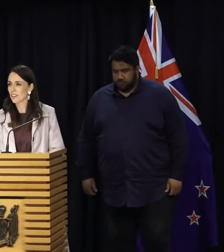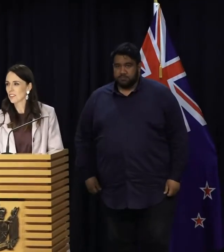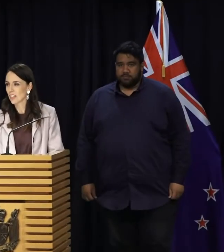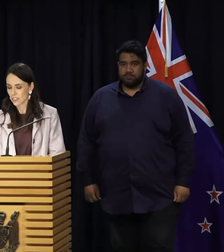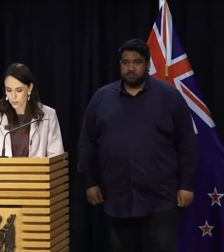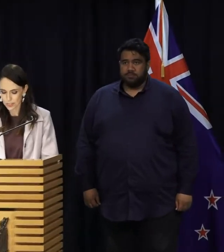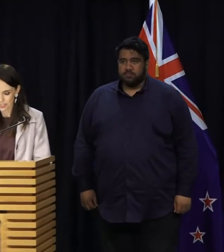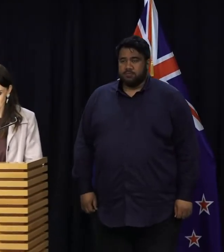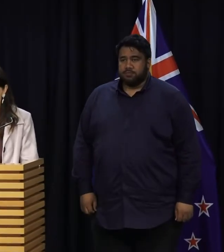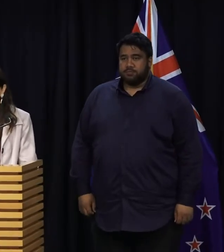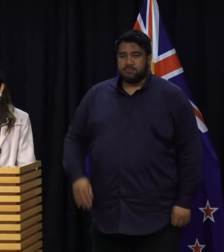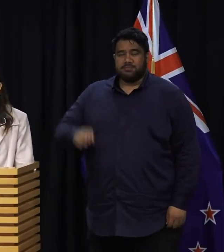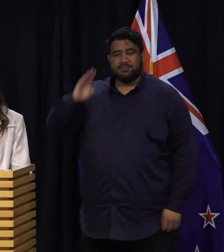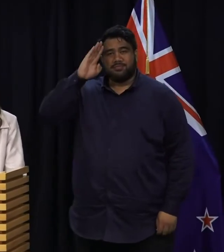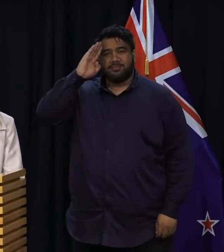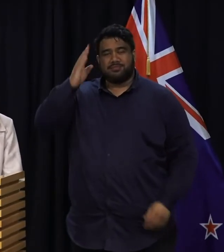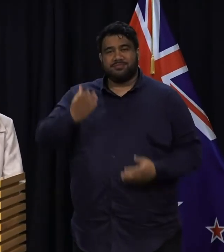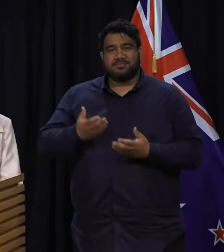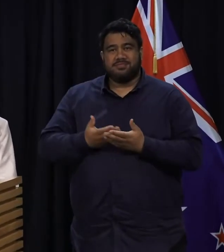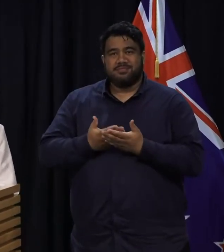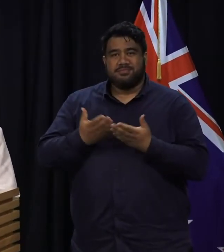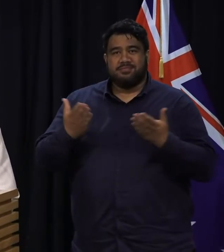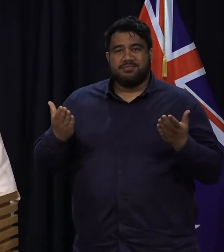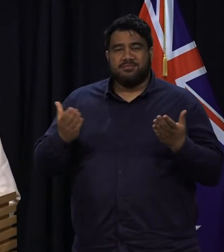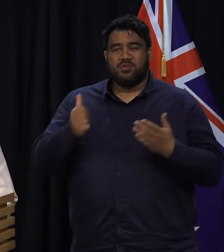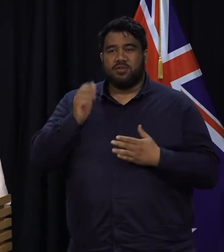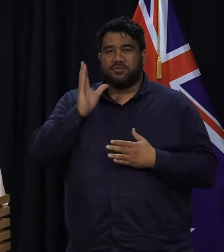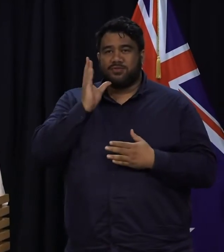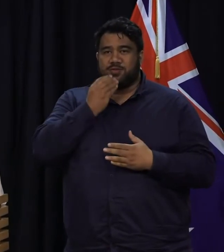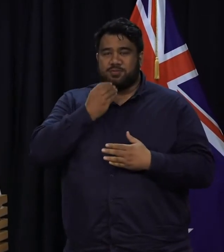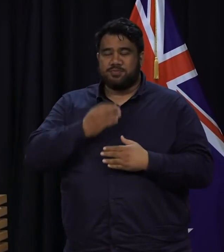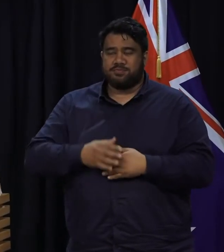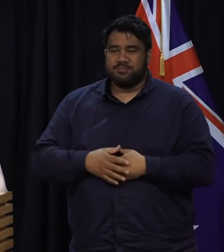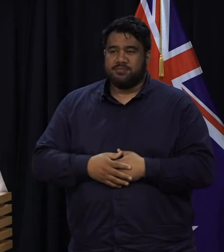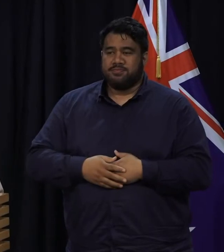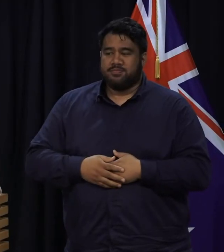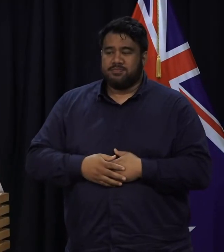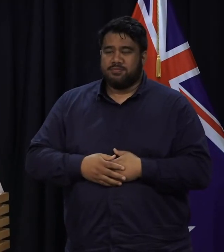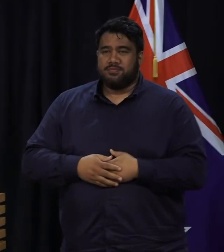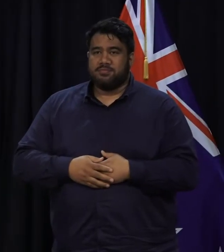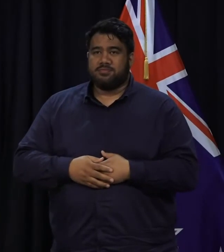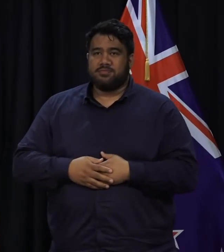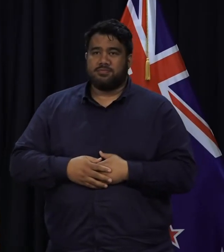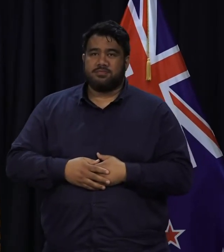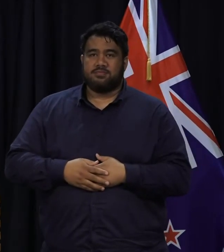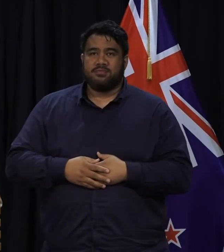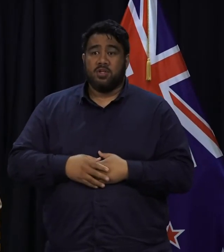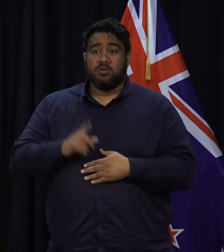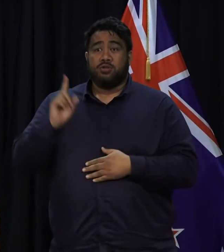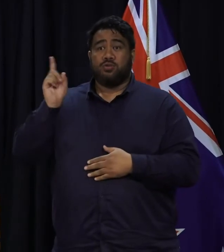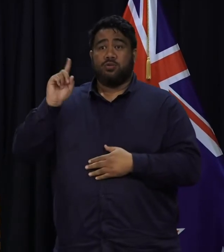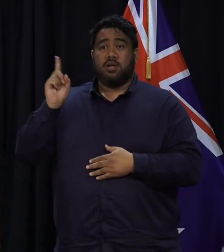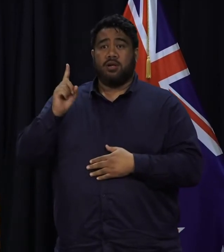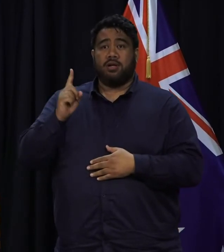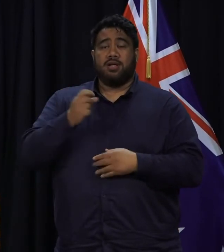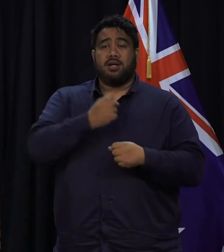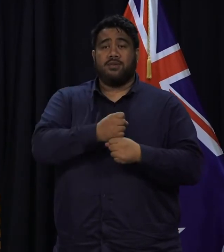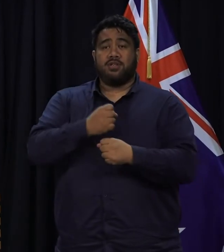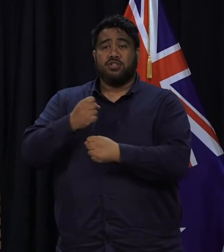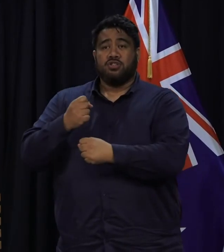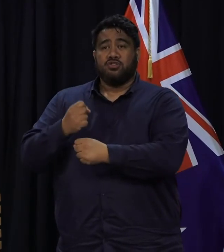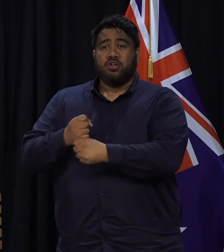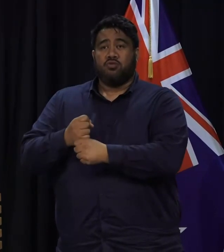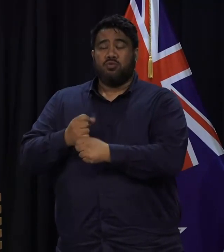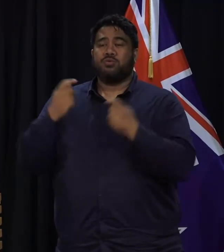Kia ora koutou katoa. Good afternoon. The new cabinet was sworn in by the Governor-General this morning and met